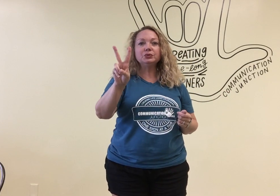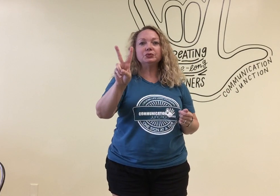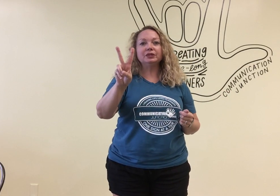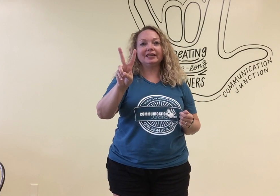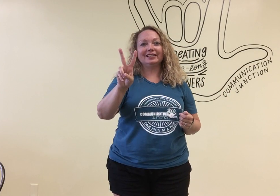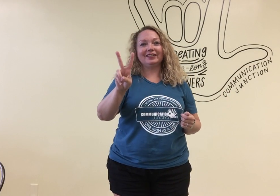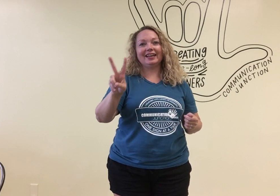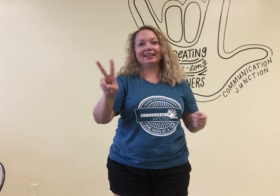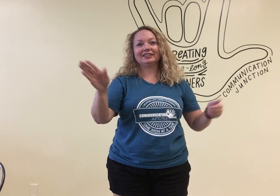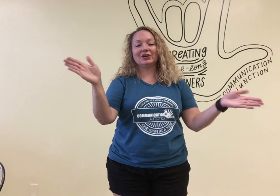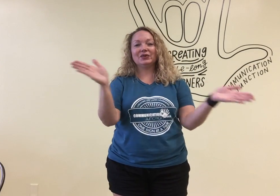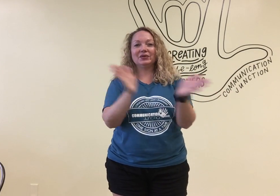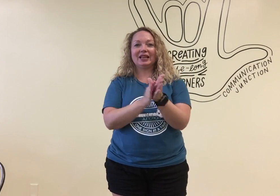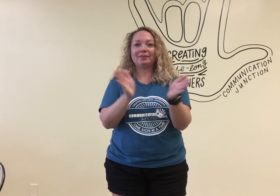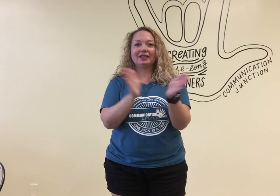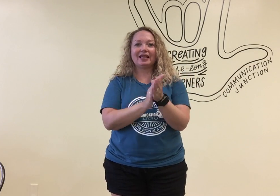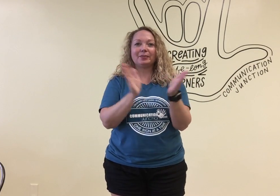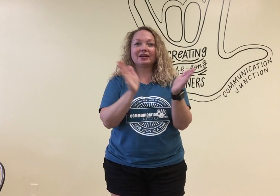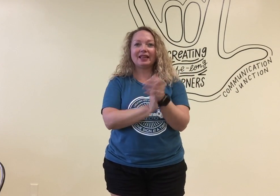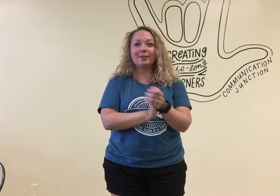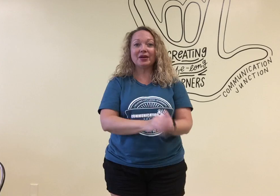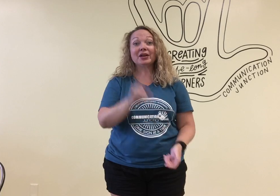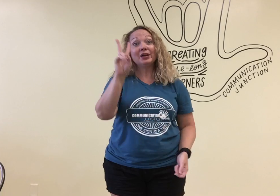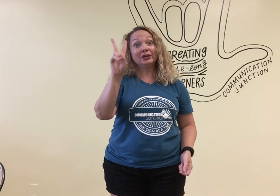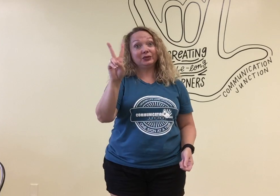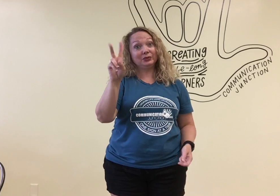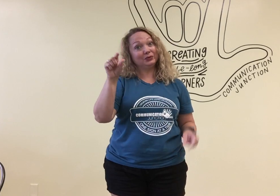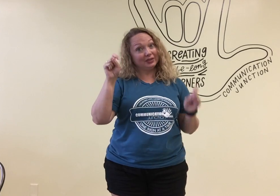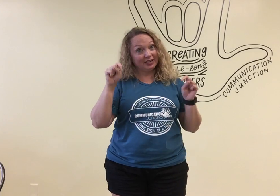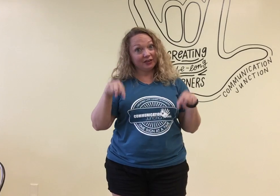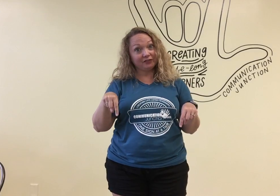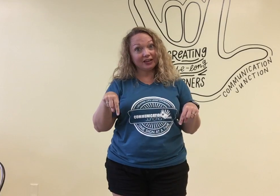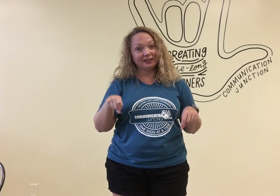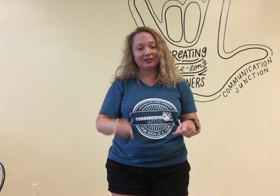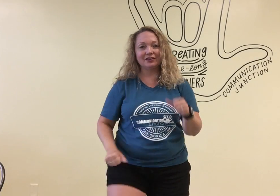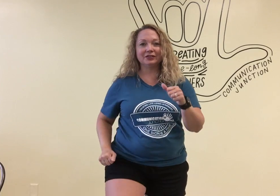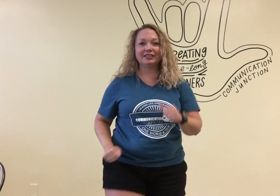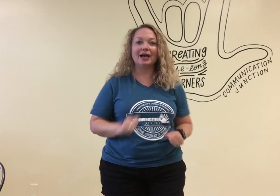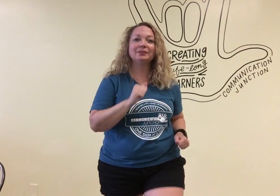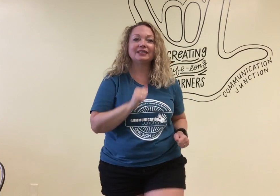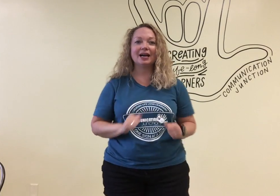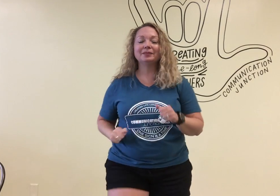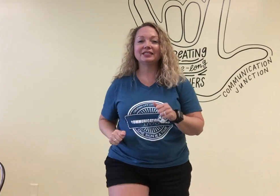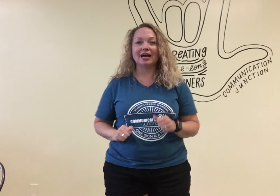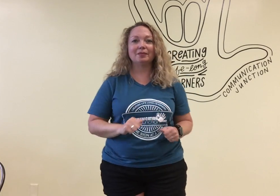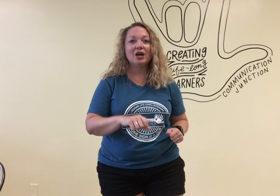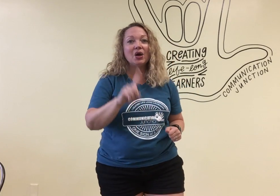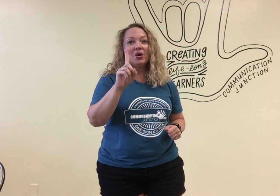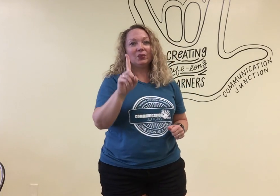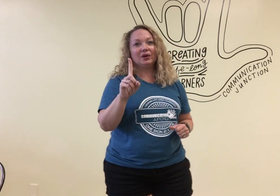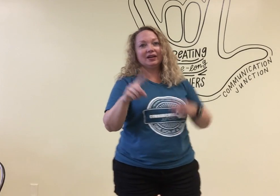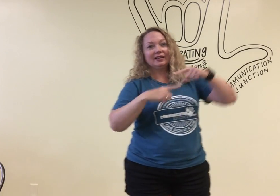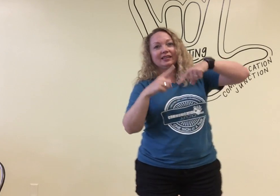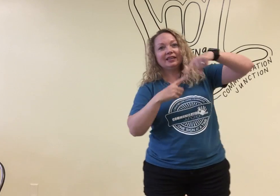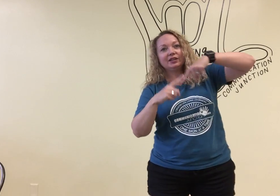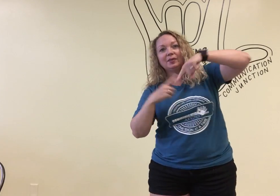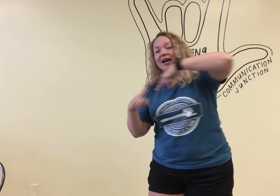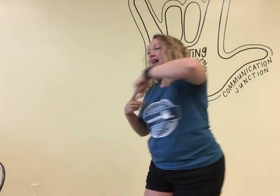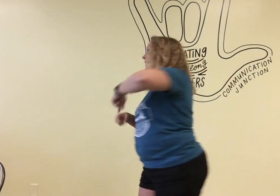Two little hands go clap, clap, clap. Two little feet go stomp, stomp, stomp. One little